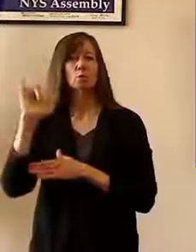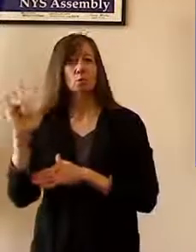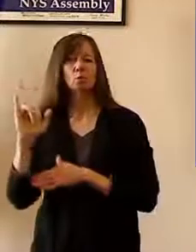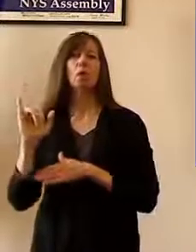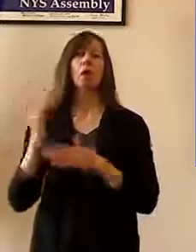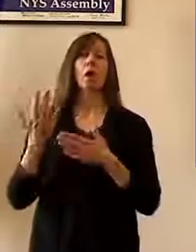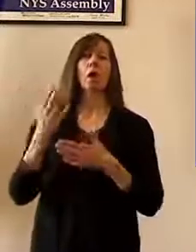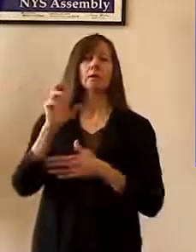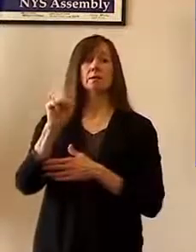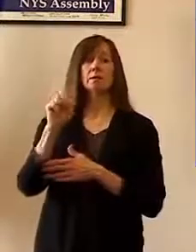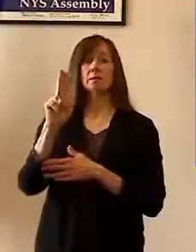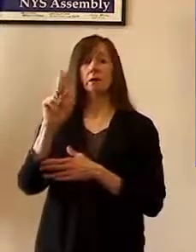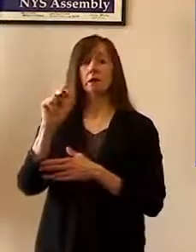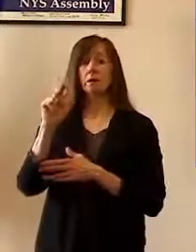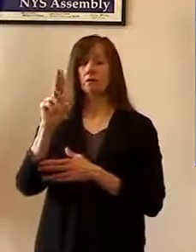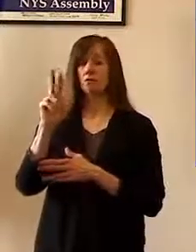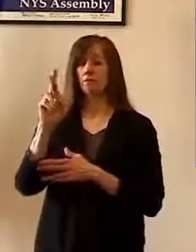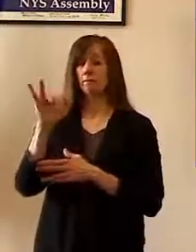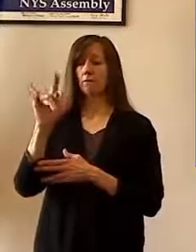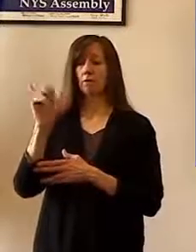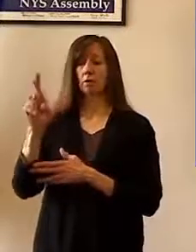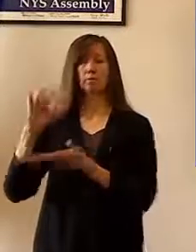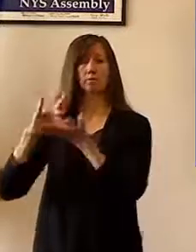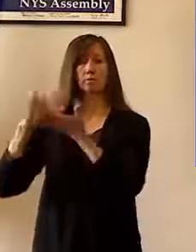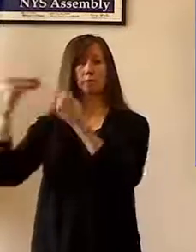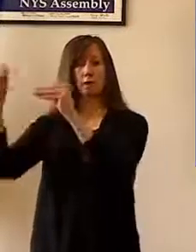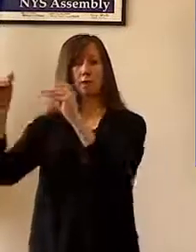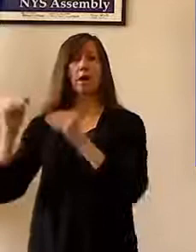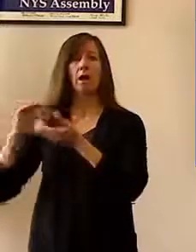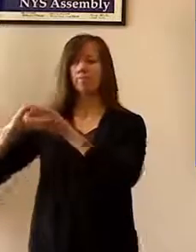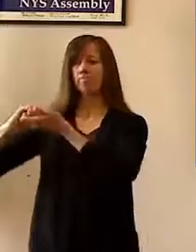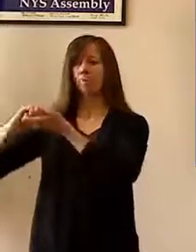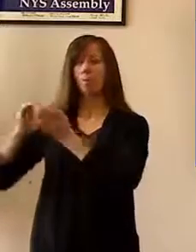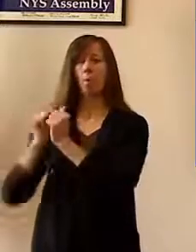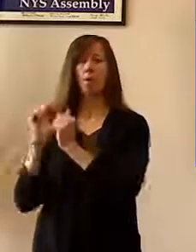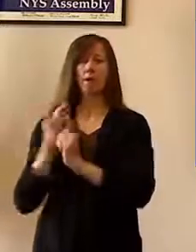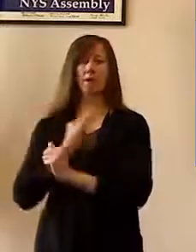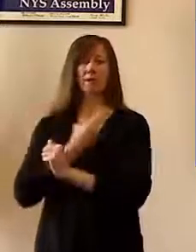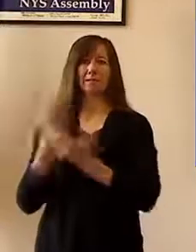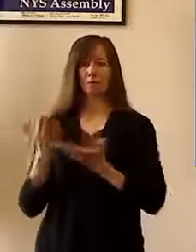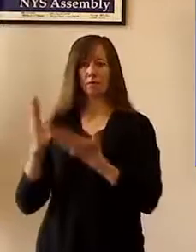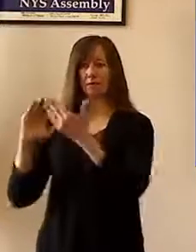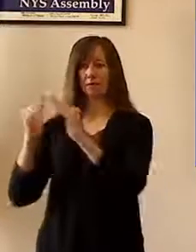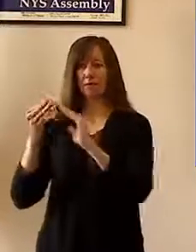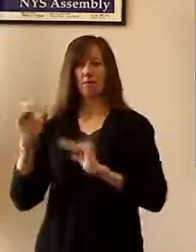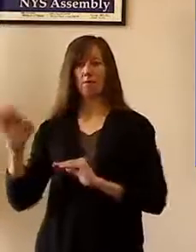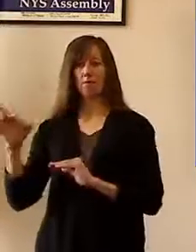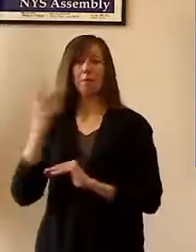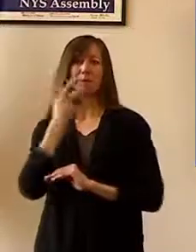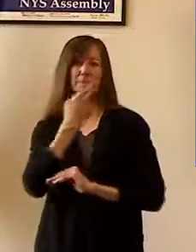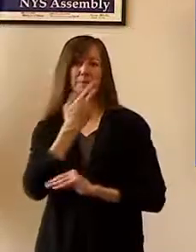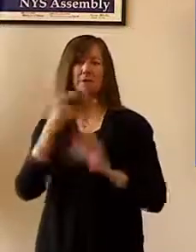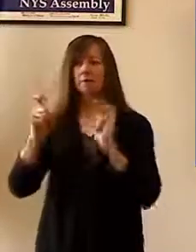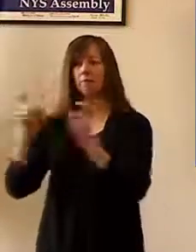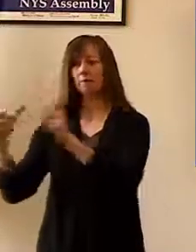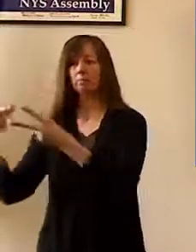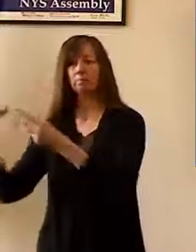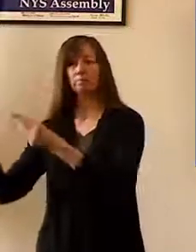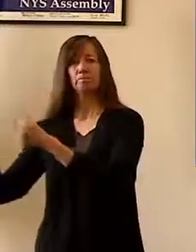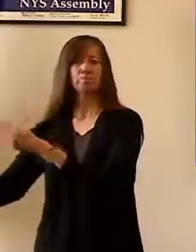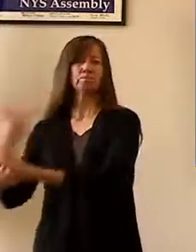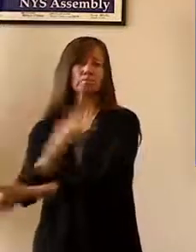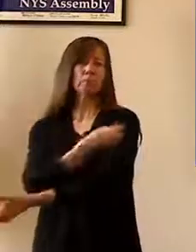to provide for a clinic at the Family Partnership Center in the city of Poughkeepsie. So those are all underway this